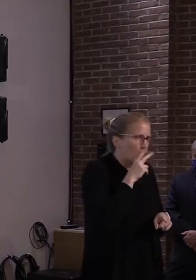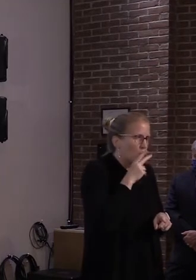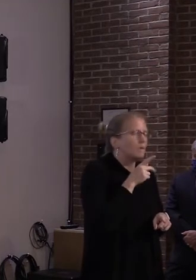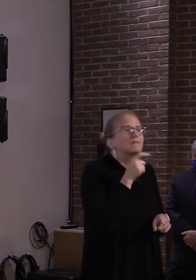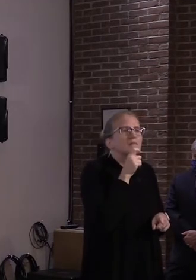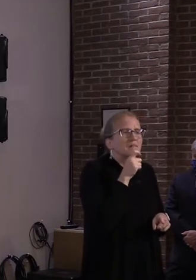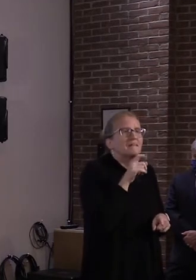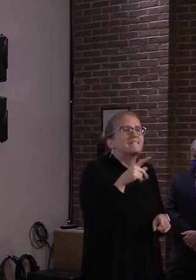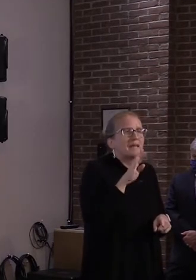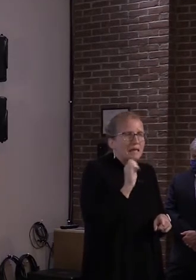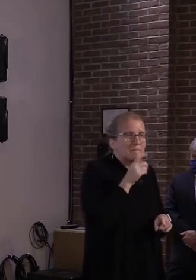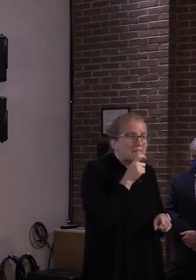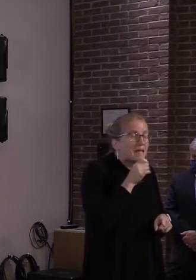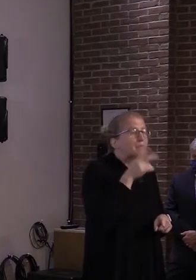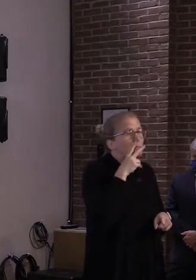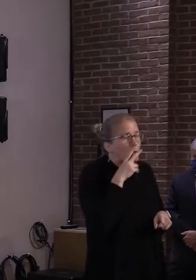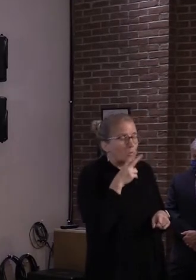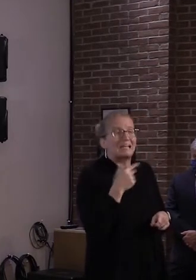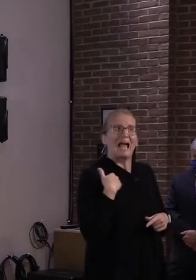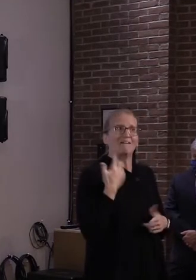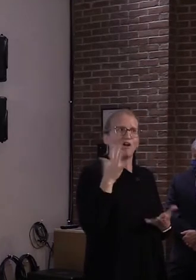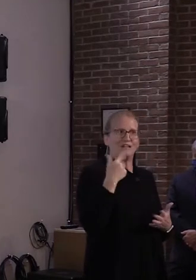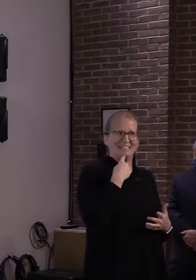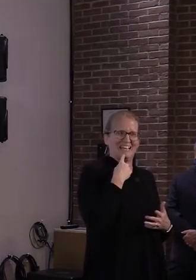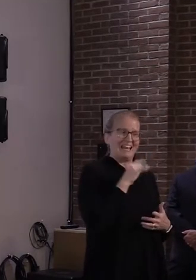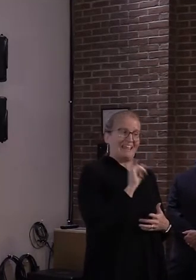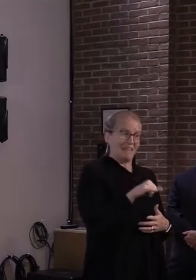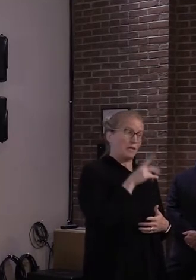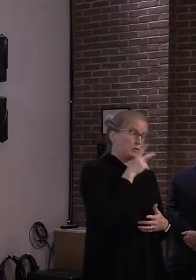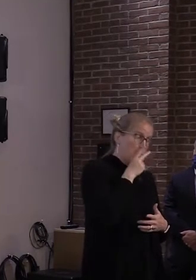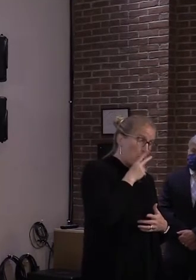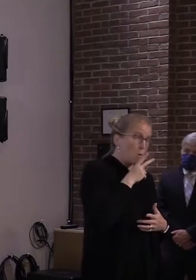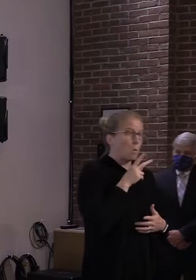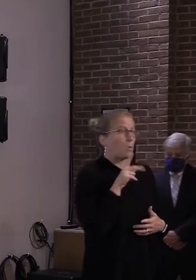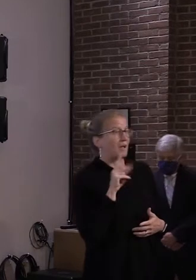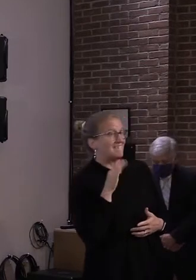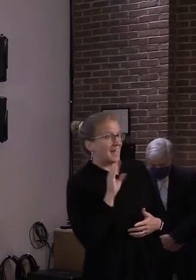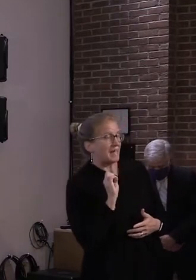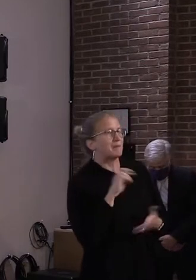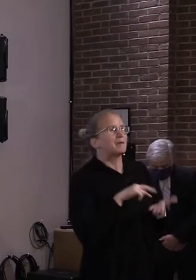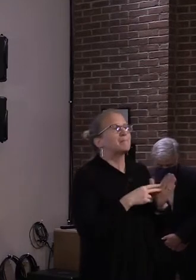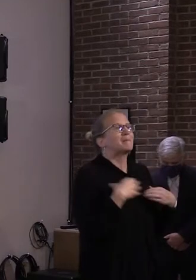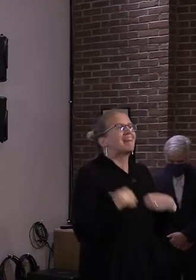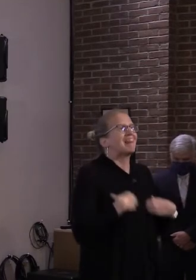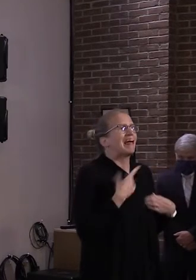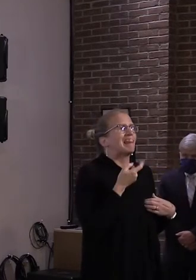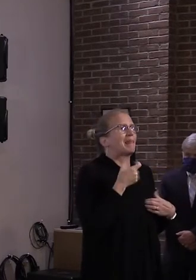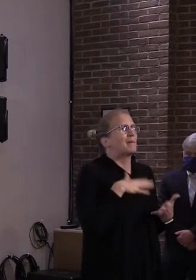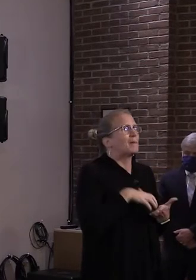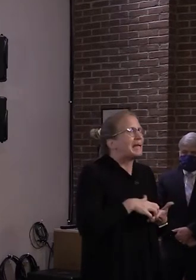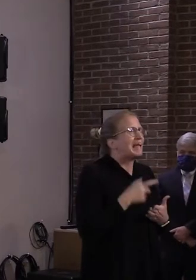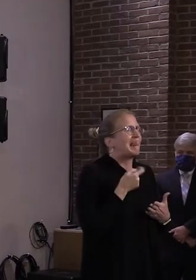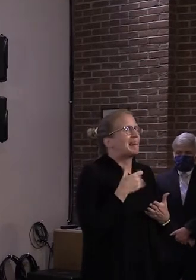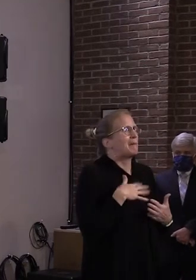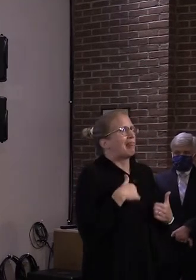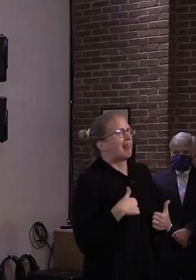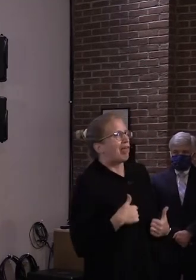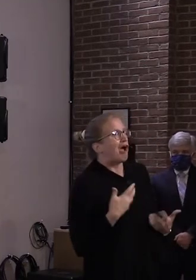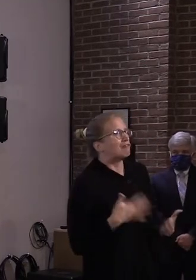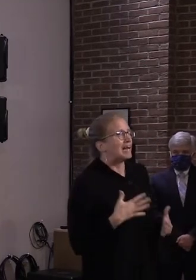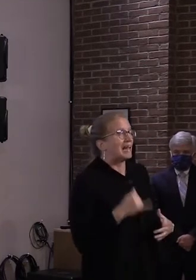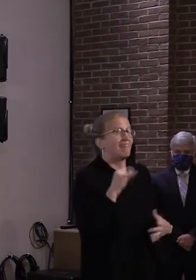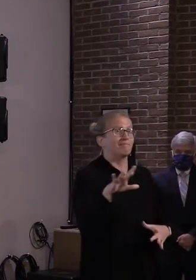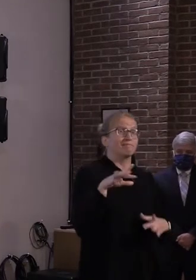that smoking or vaping can give more severe complications of someone if they contract